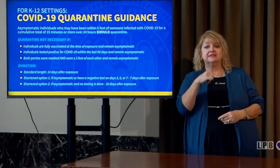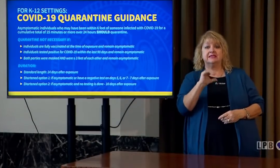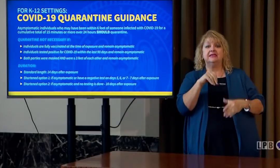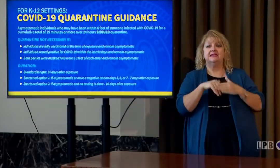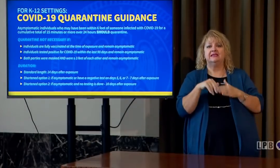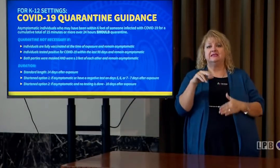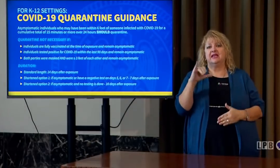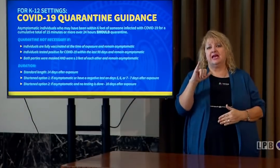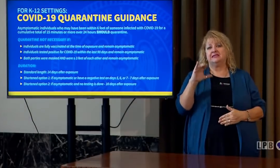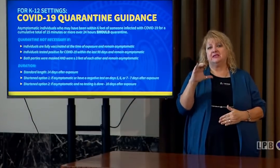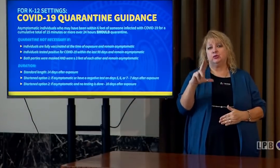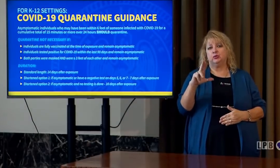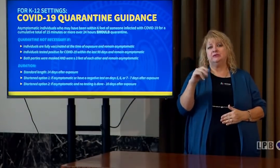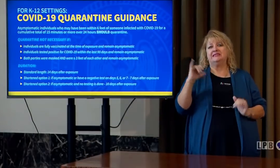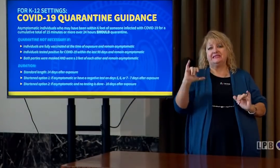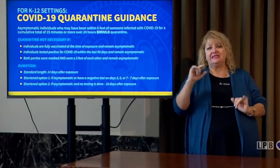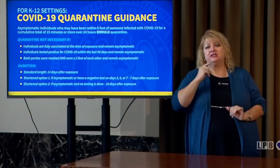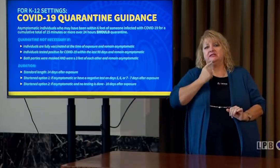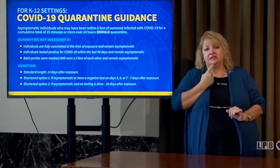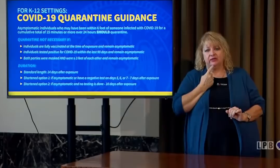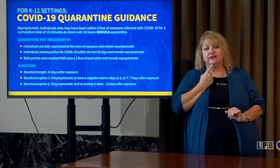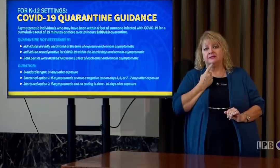still critical.